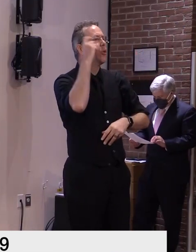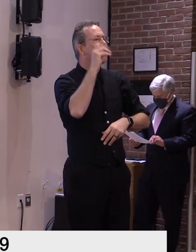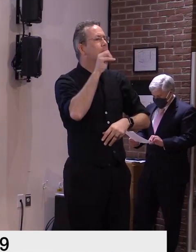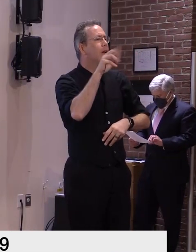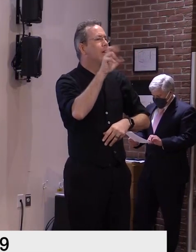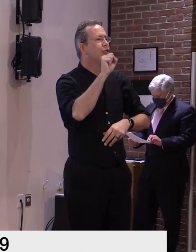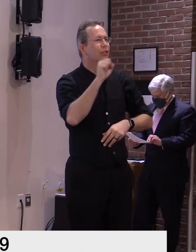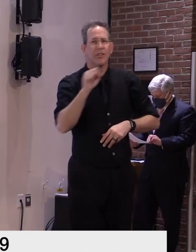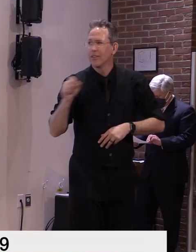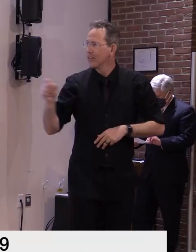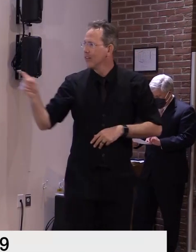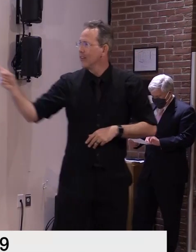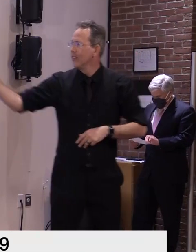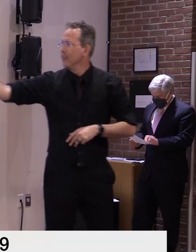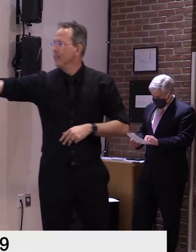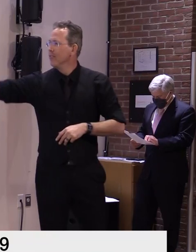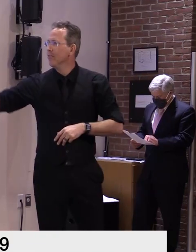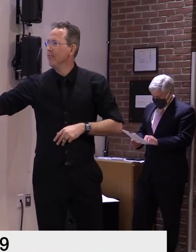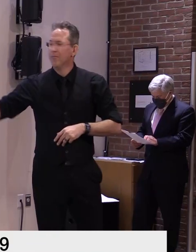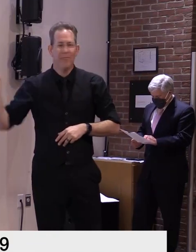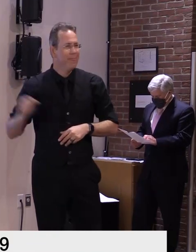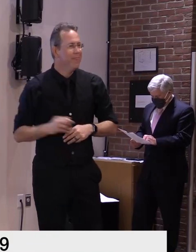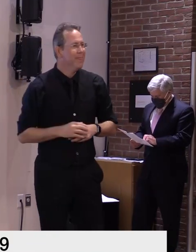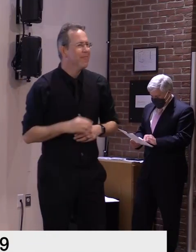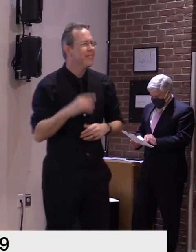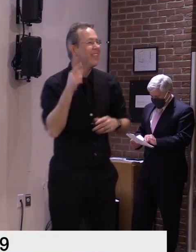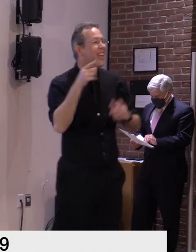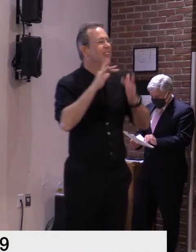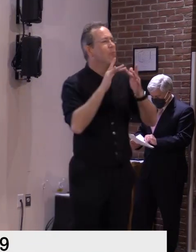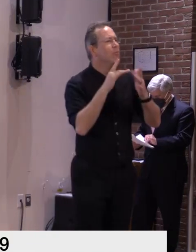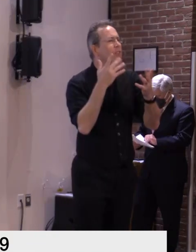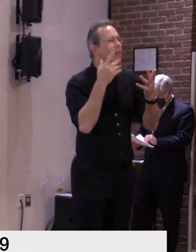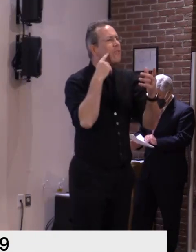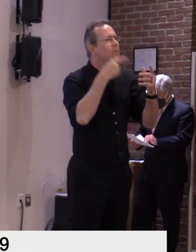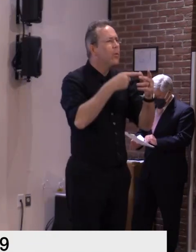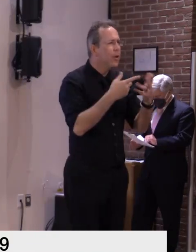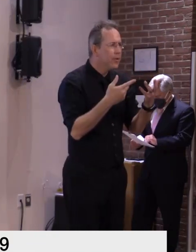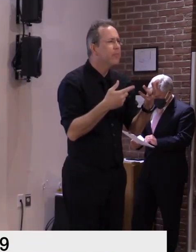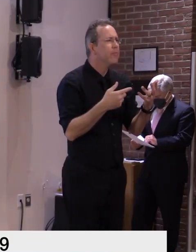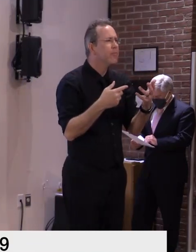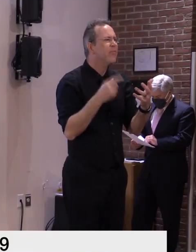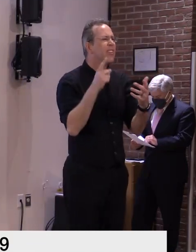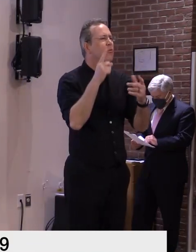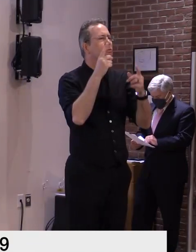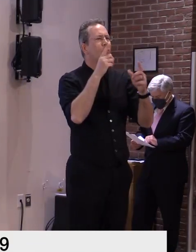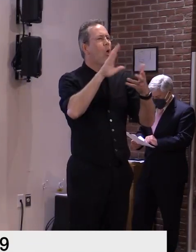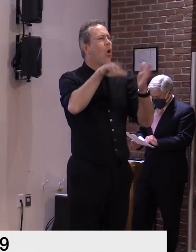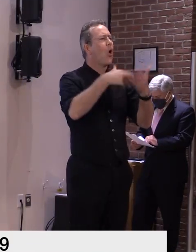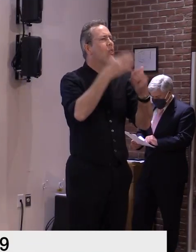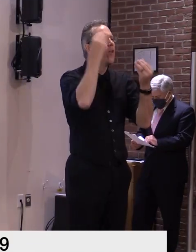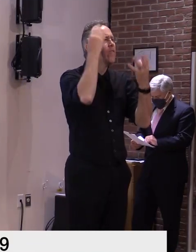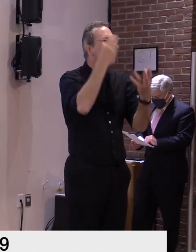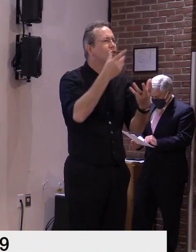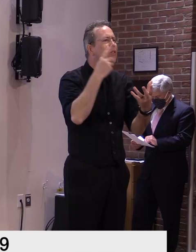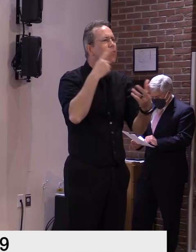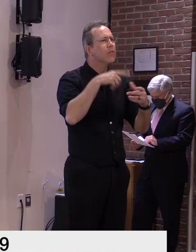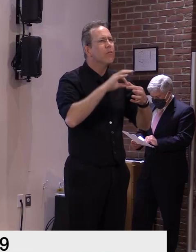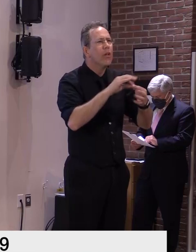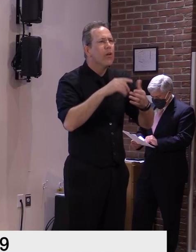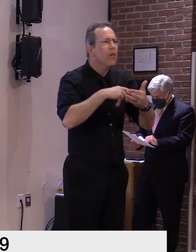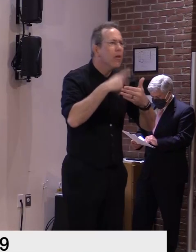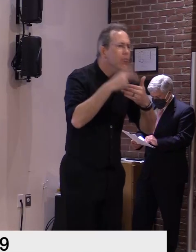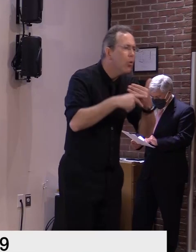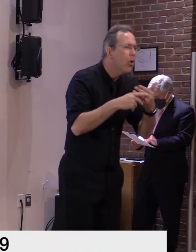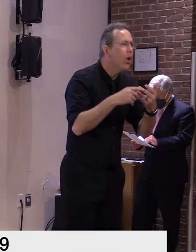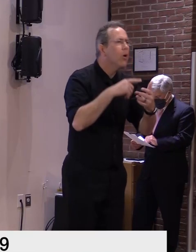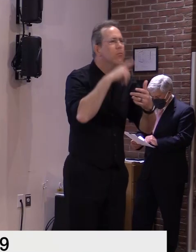summer initiative in one place. If you go to the next. There are specific parts of this website that are tailored